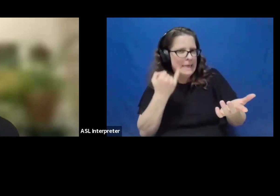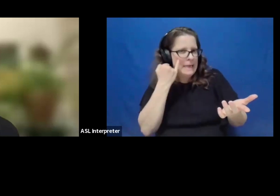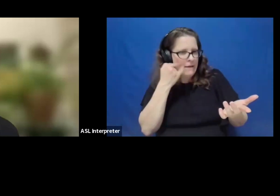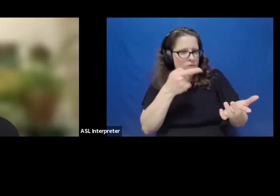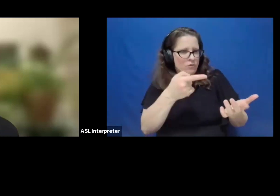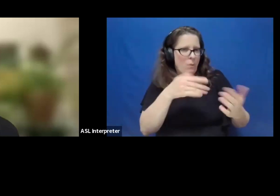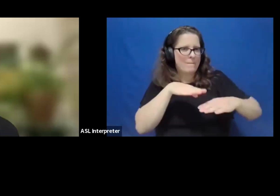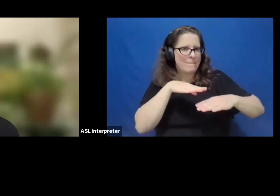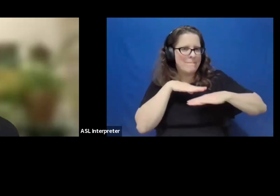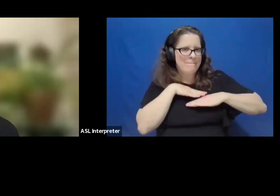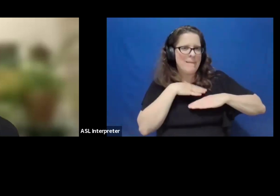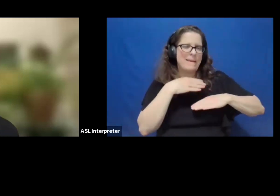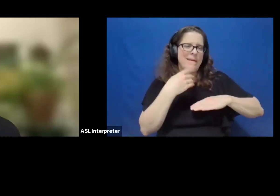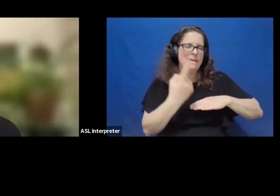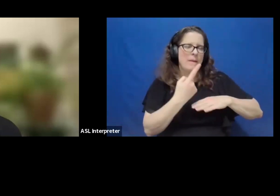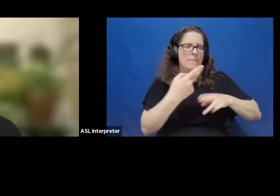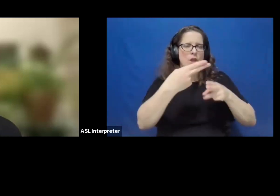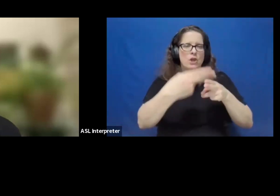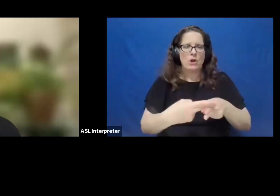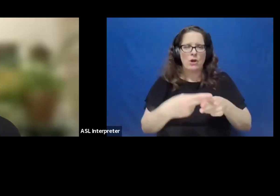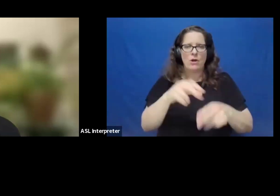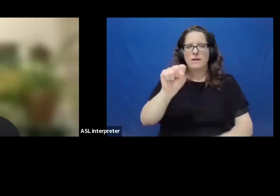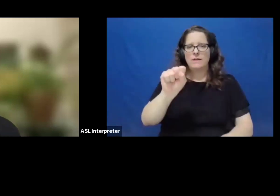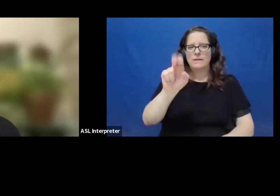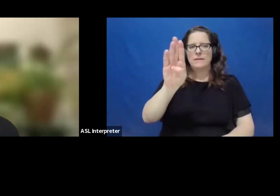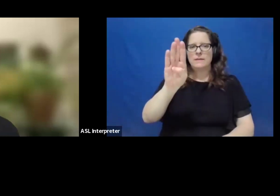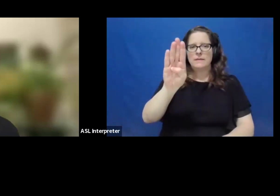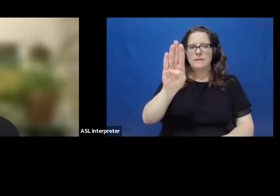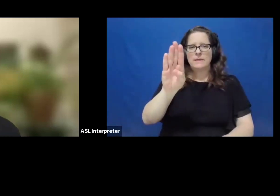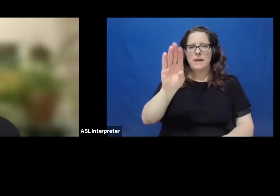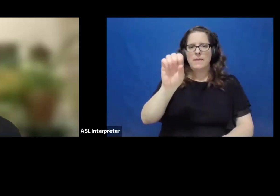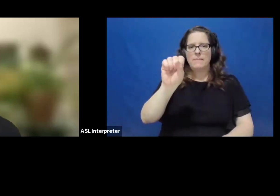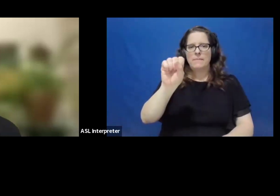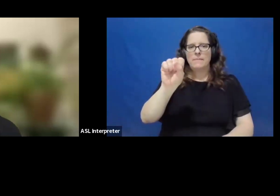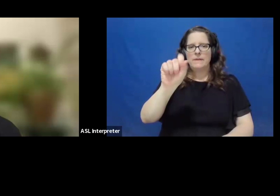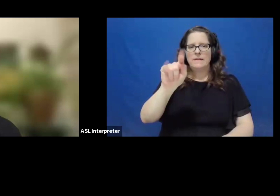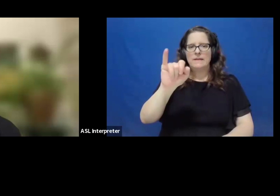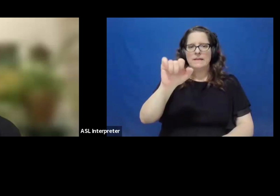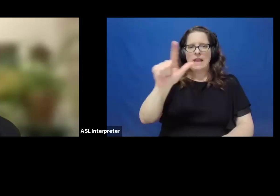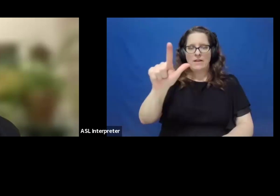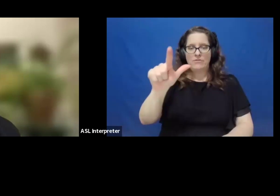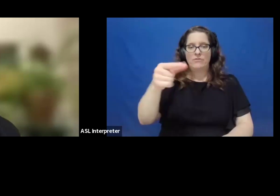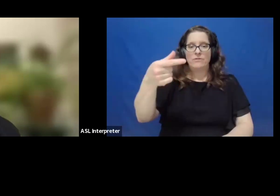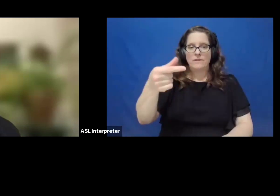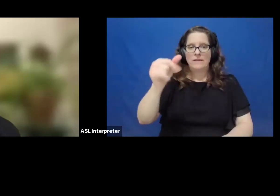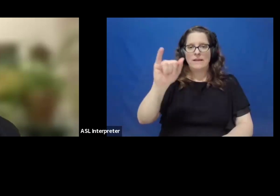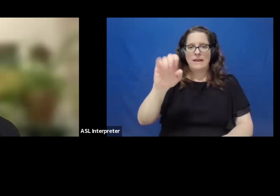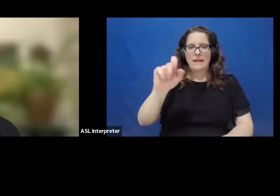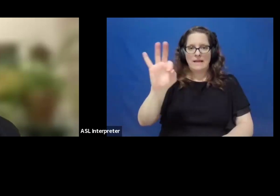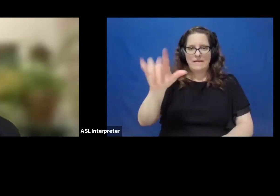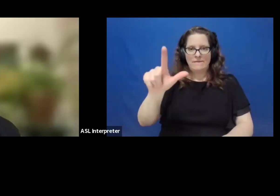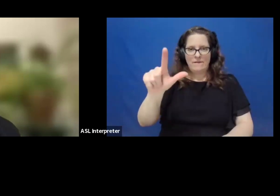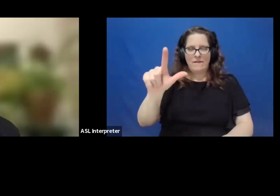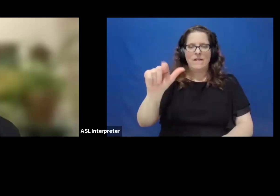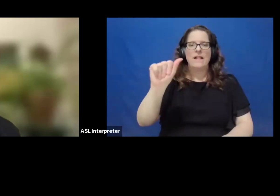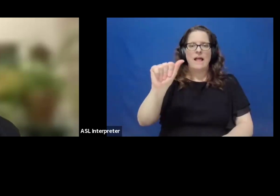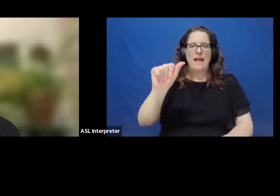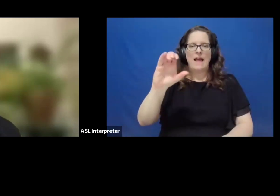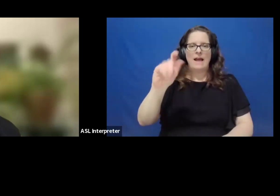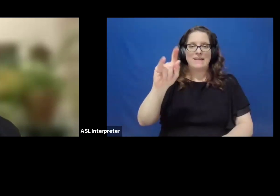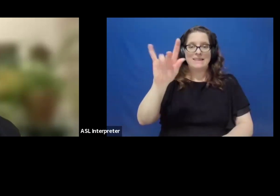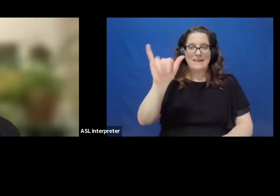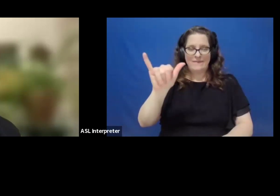substantial gainful activity, or SGA for short. If the person is earning less